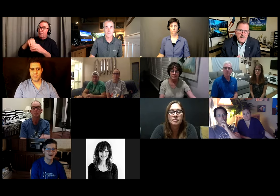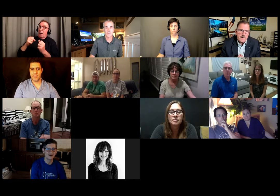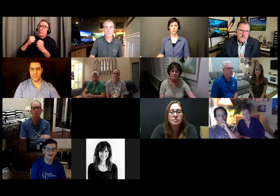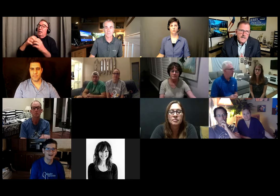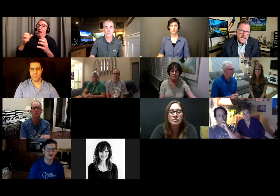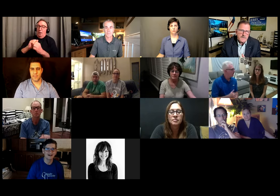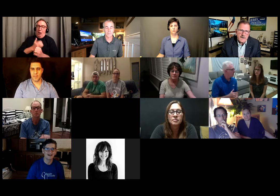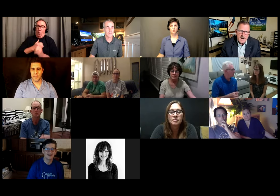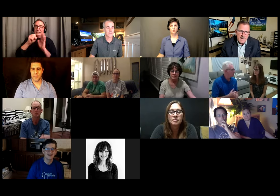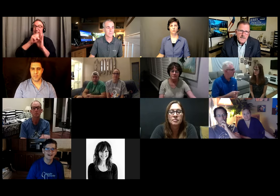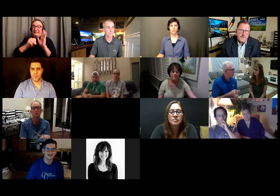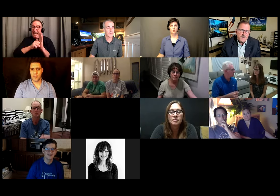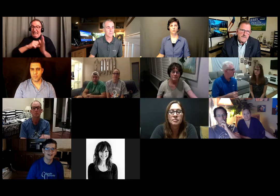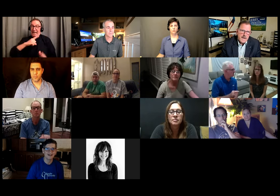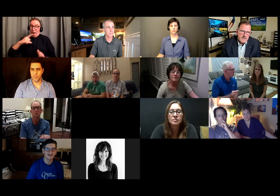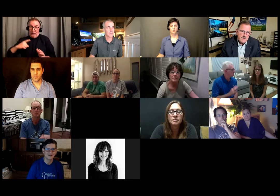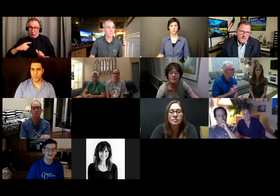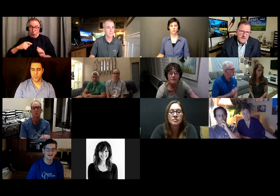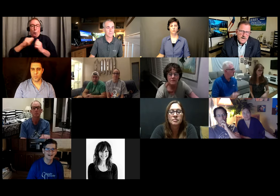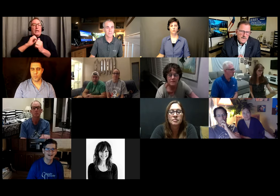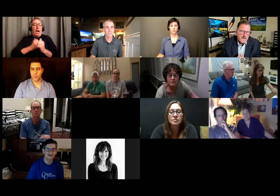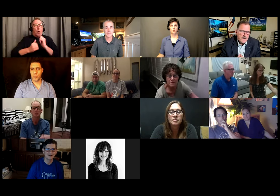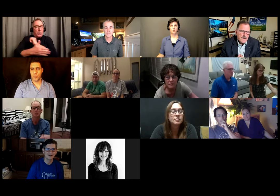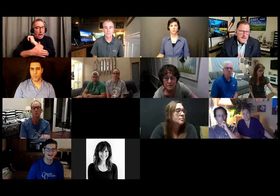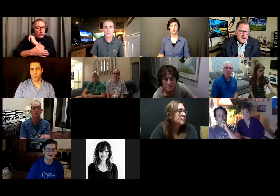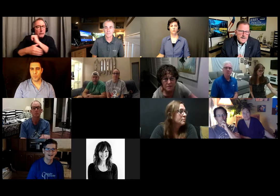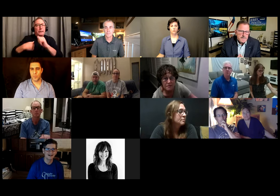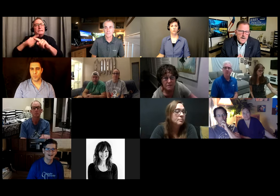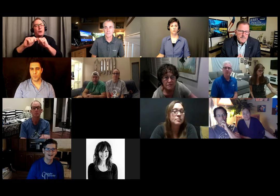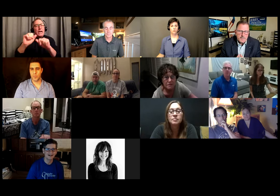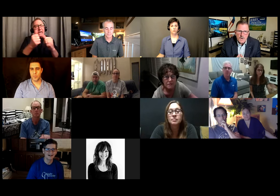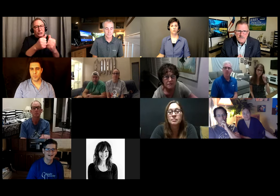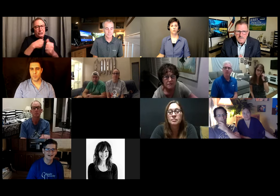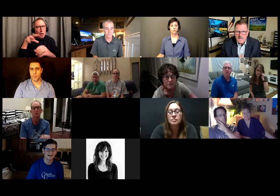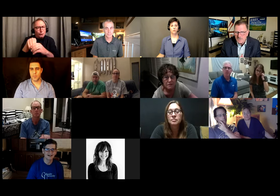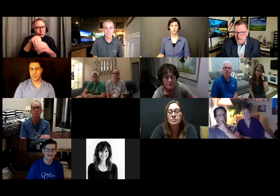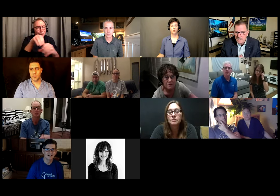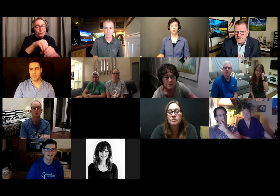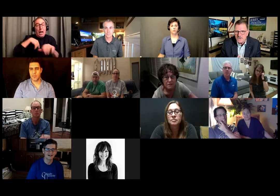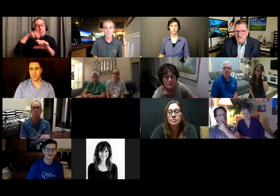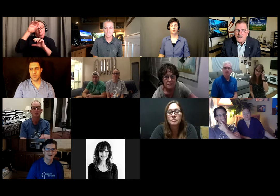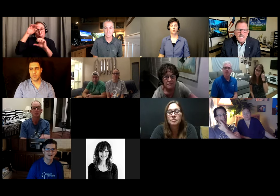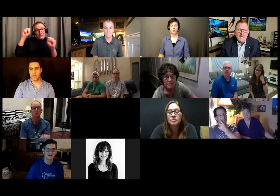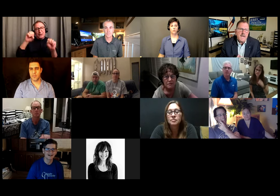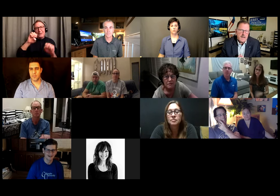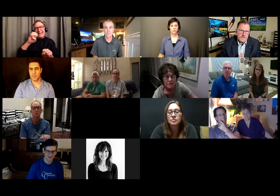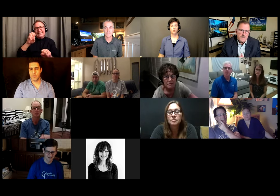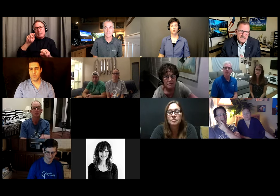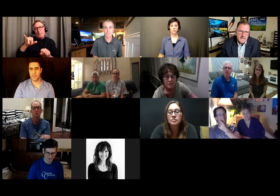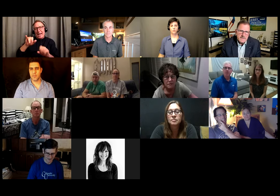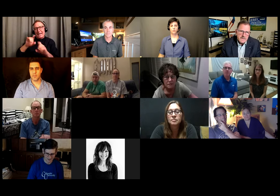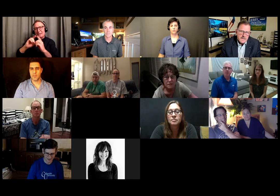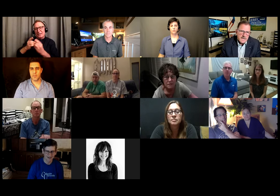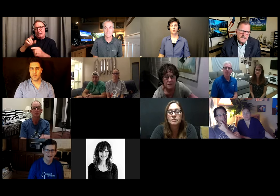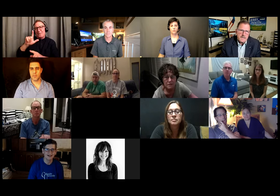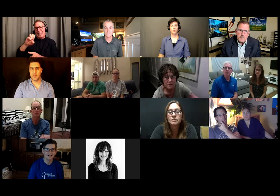I've been incredibly active with our county, with different agencies in our county. I am the president of the East Bay Division of the League of California